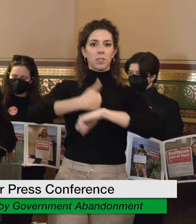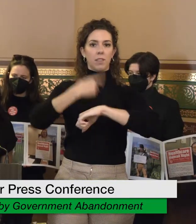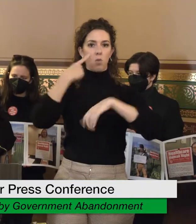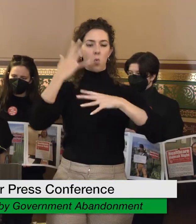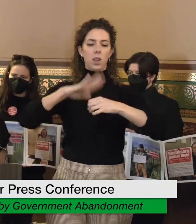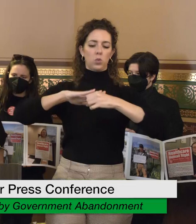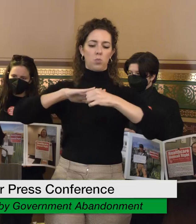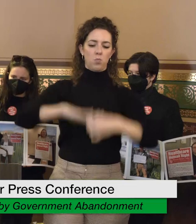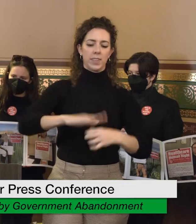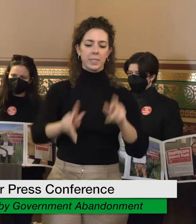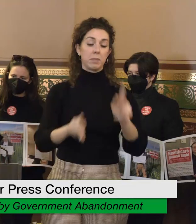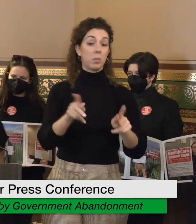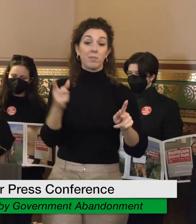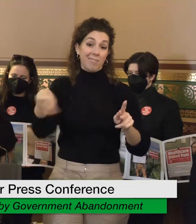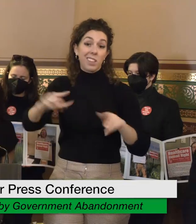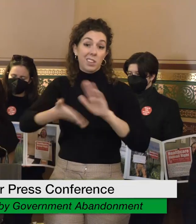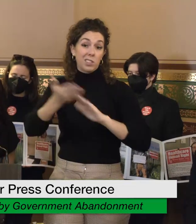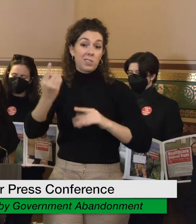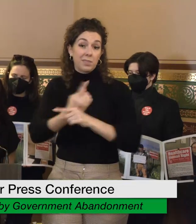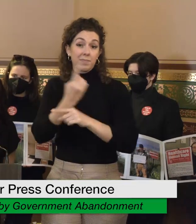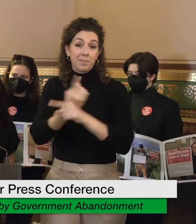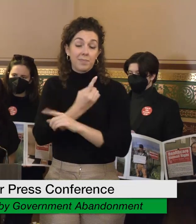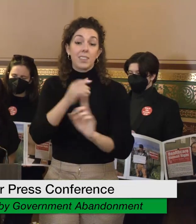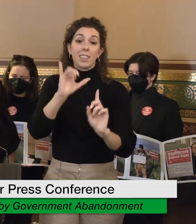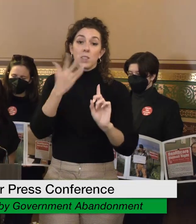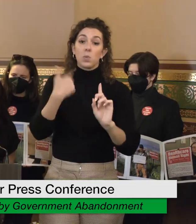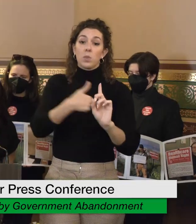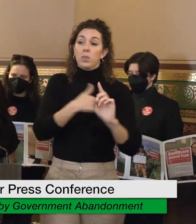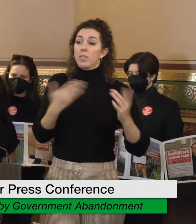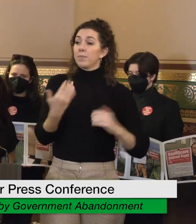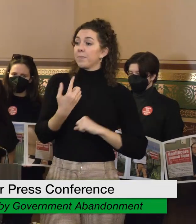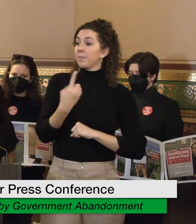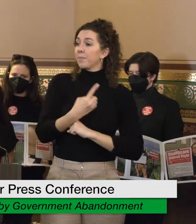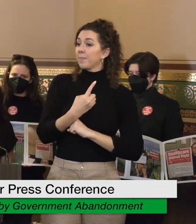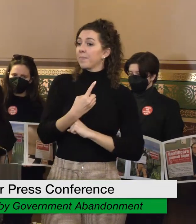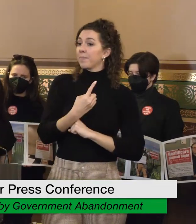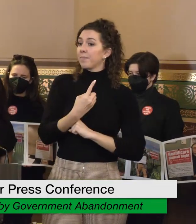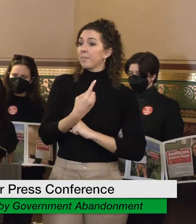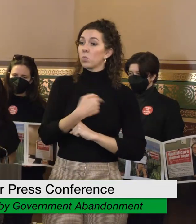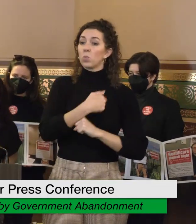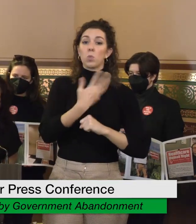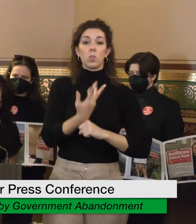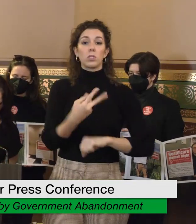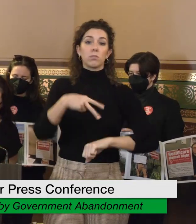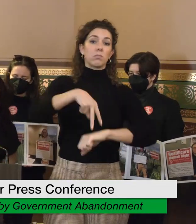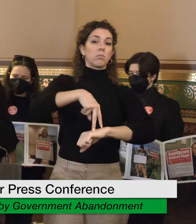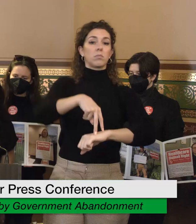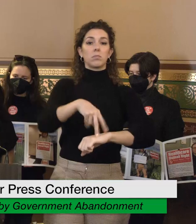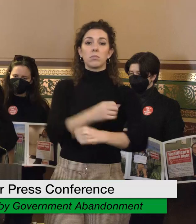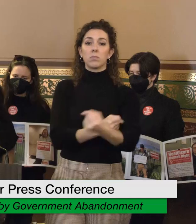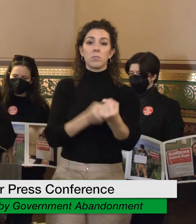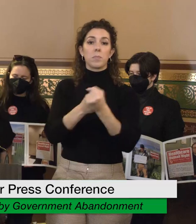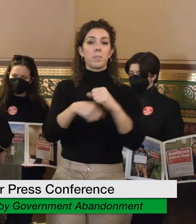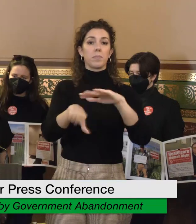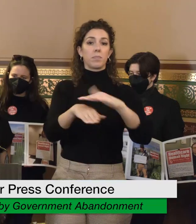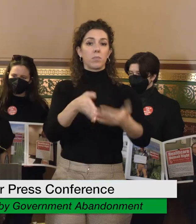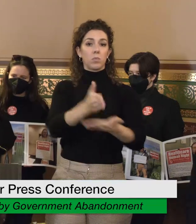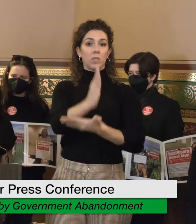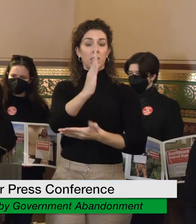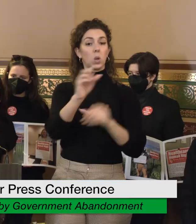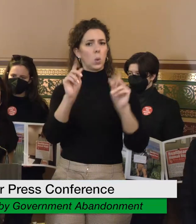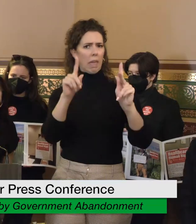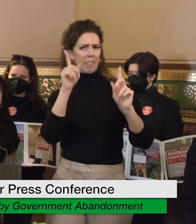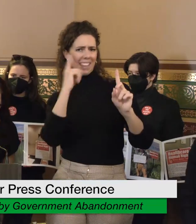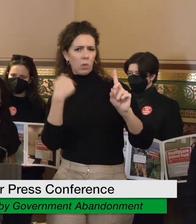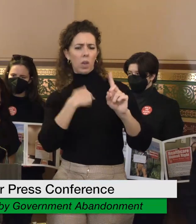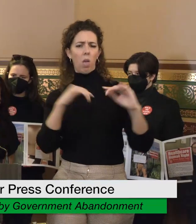exactly how they are intended. That's why we're all standing here today. We're standing up for our basic rights. It's never okay to treat us like we're not